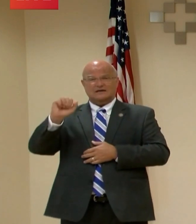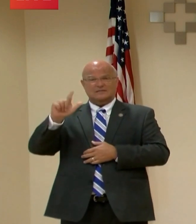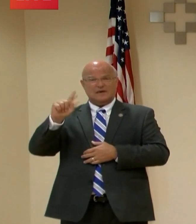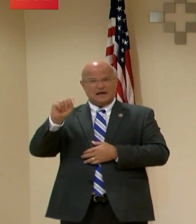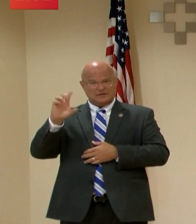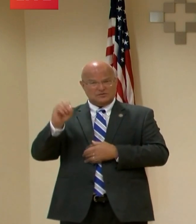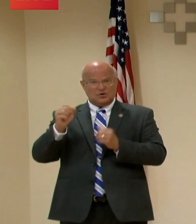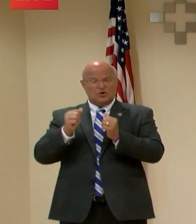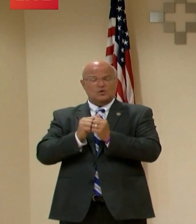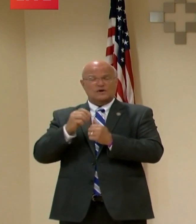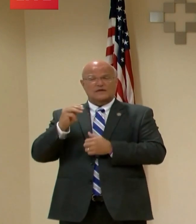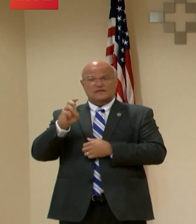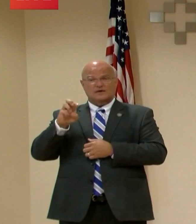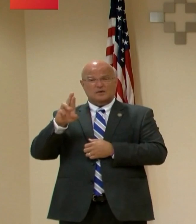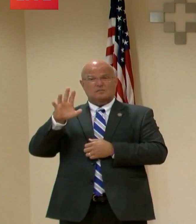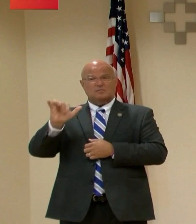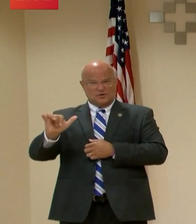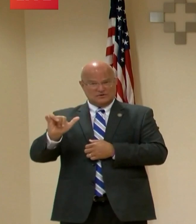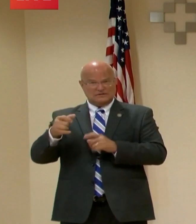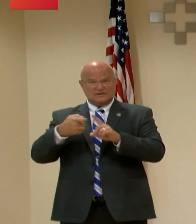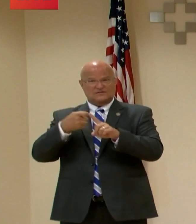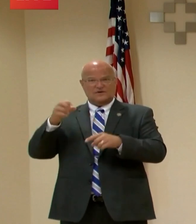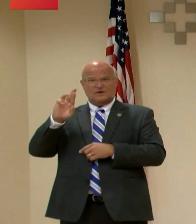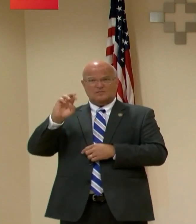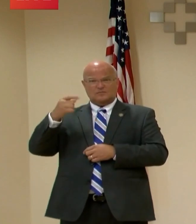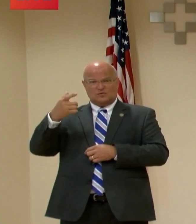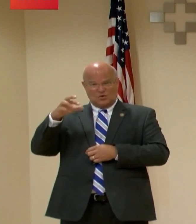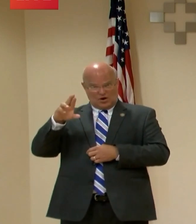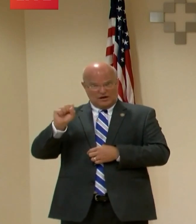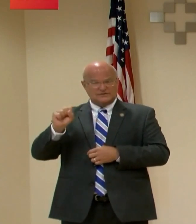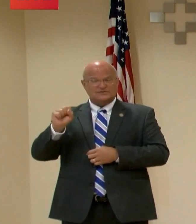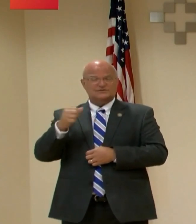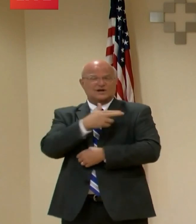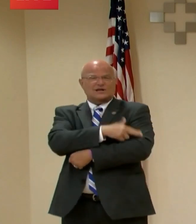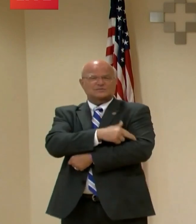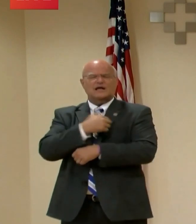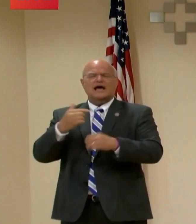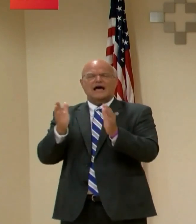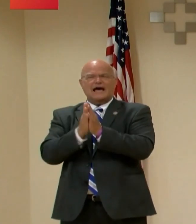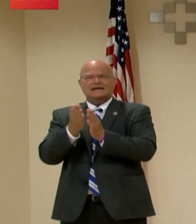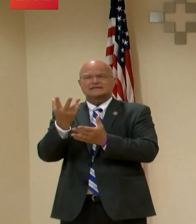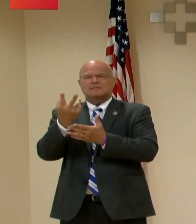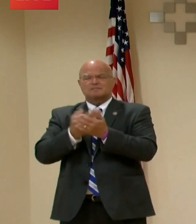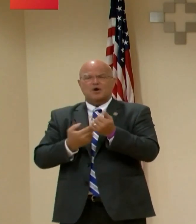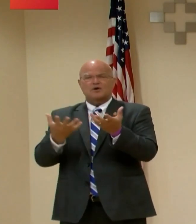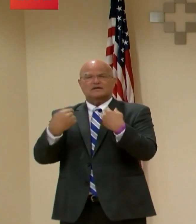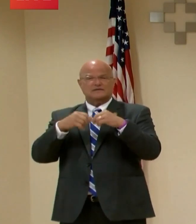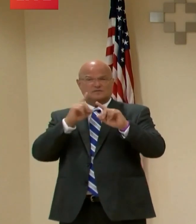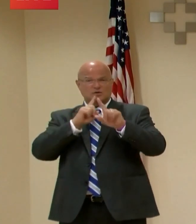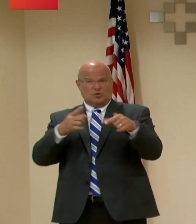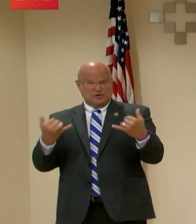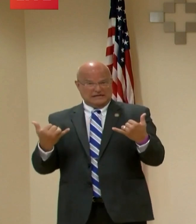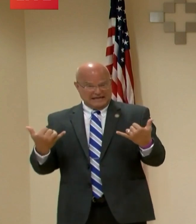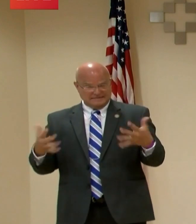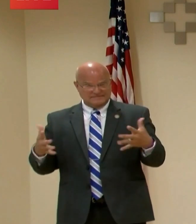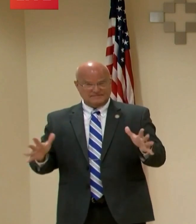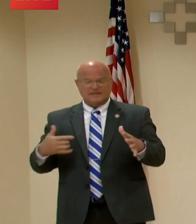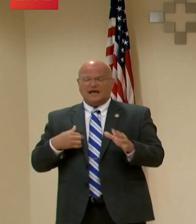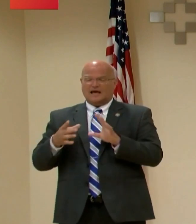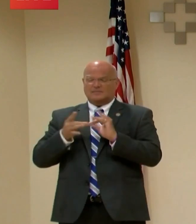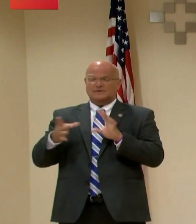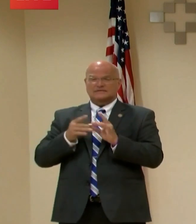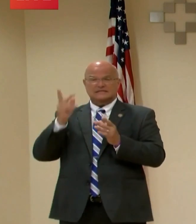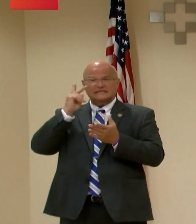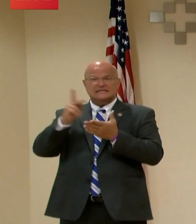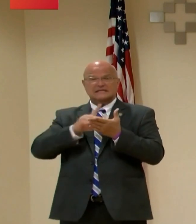out of Rogers, a longtime friend. And I asked them both to give a brief report today. I mentioned